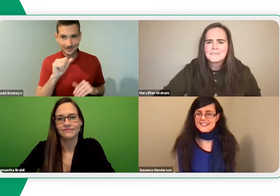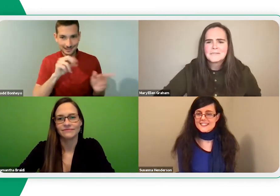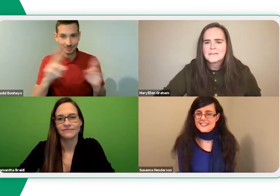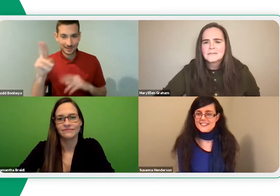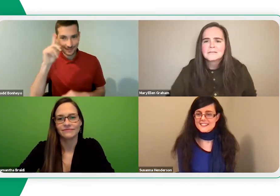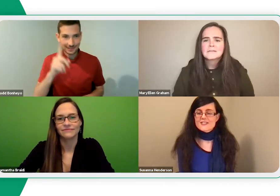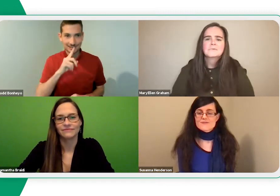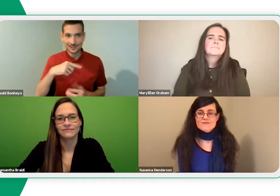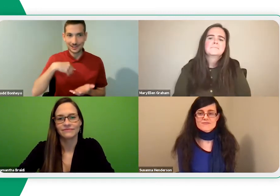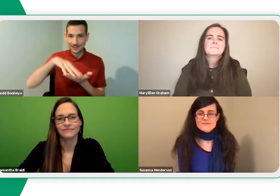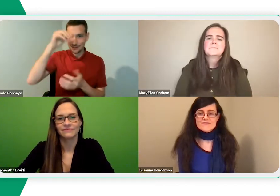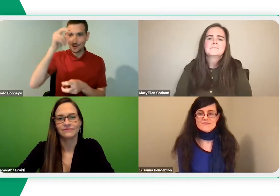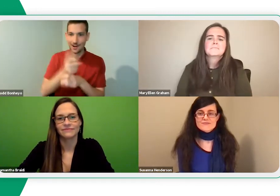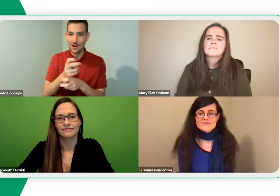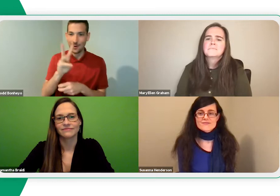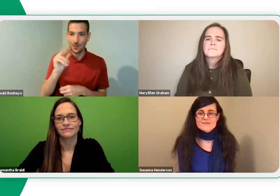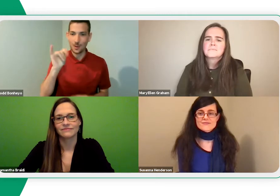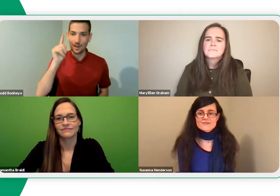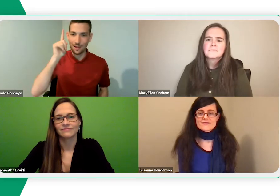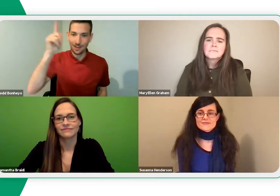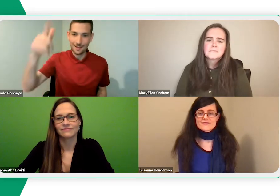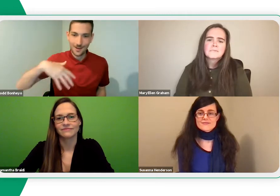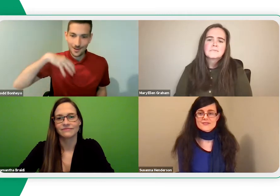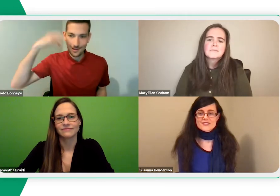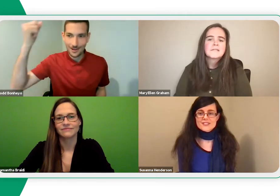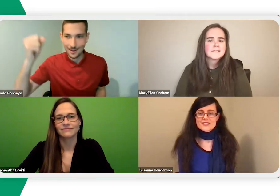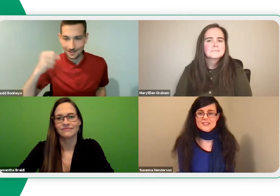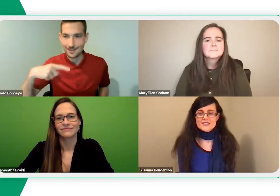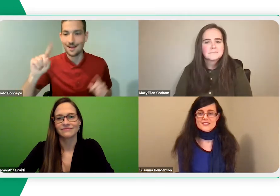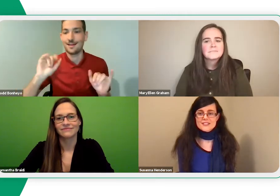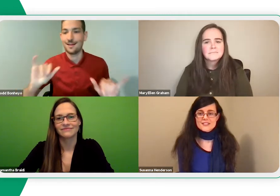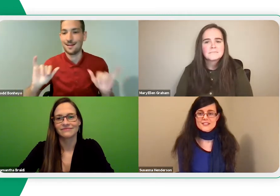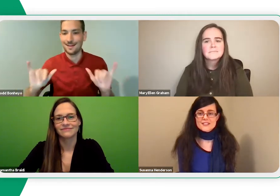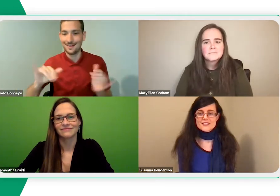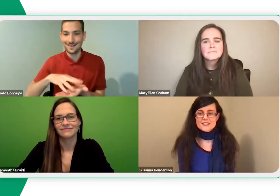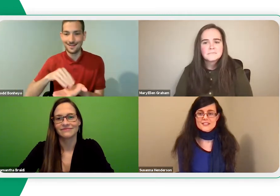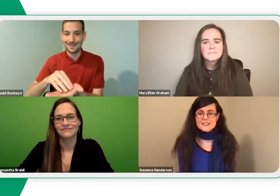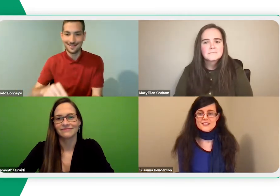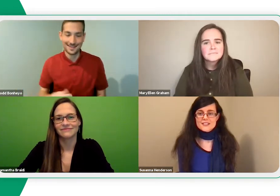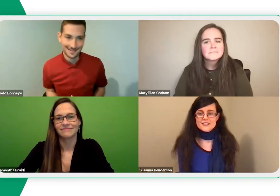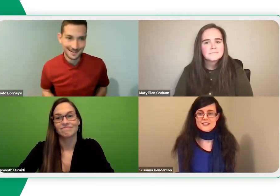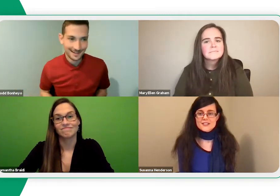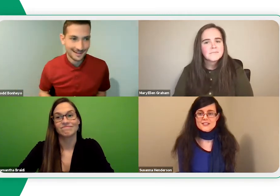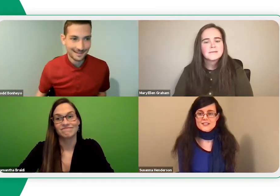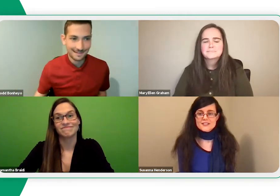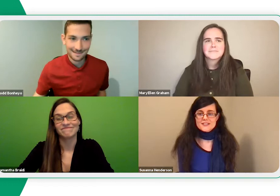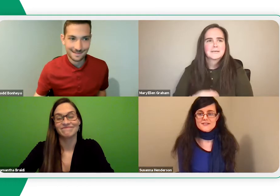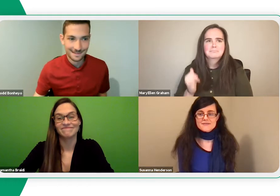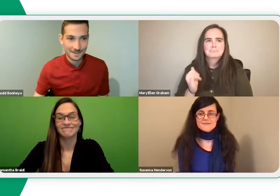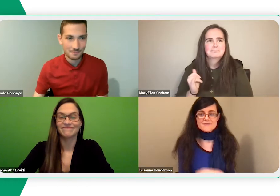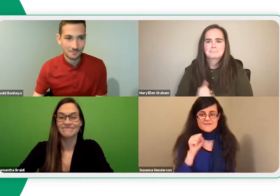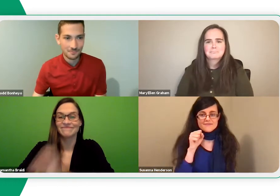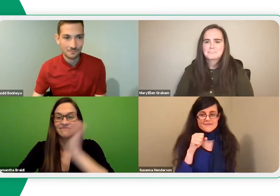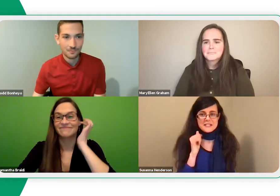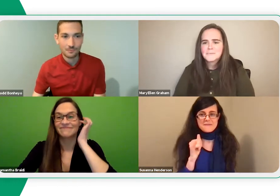graduated K through 12. I was not ready for my personal finance goals. I had to learn the hard way not until I got older that I finally